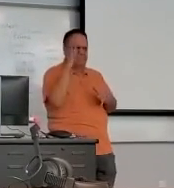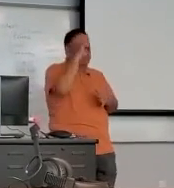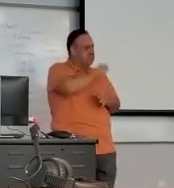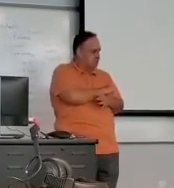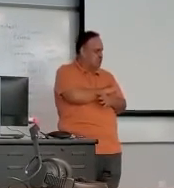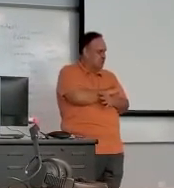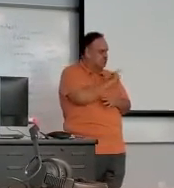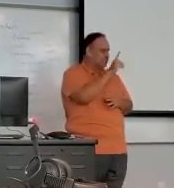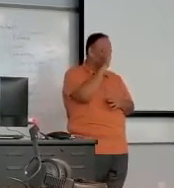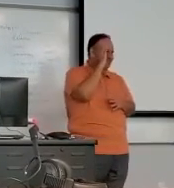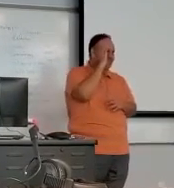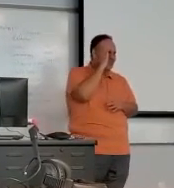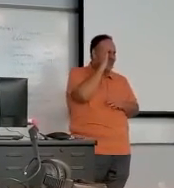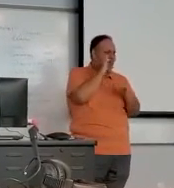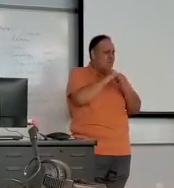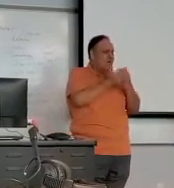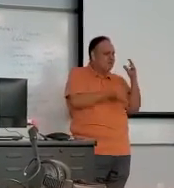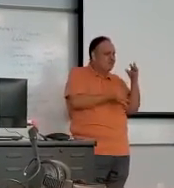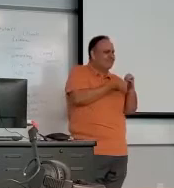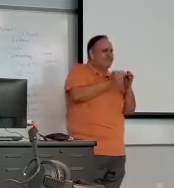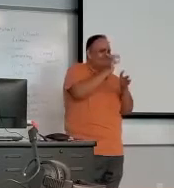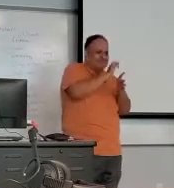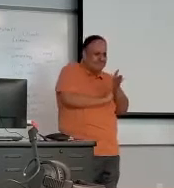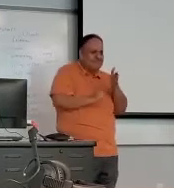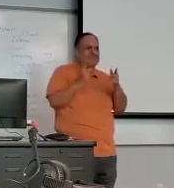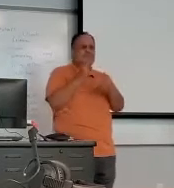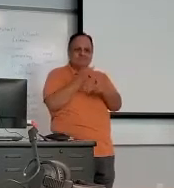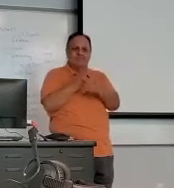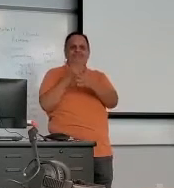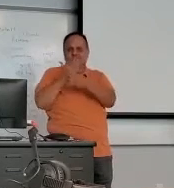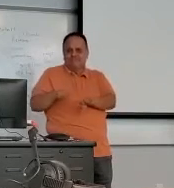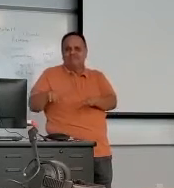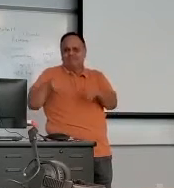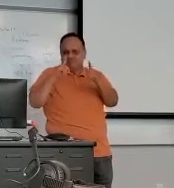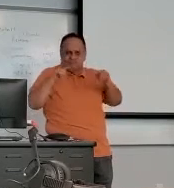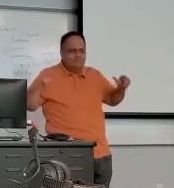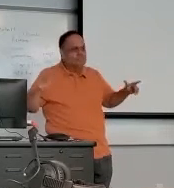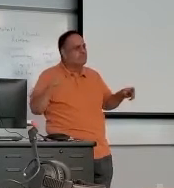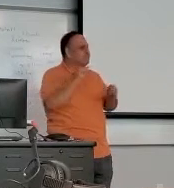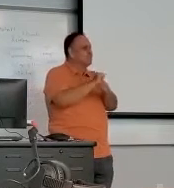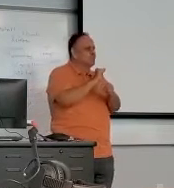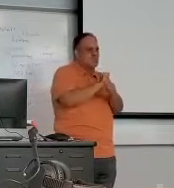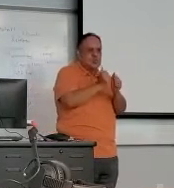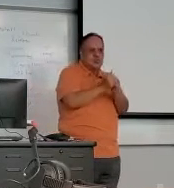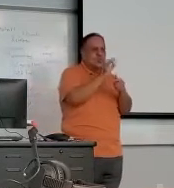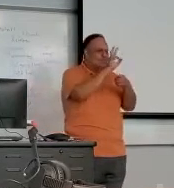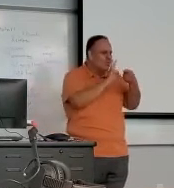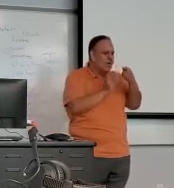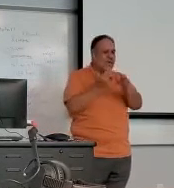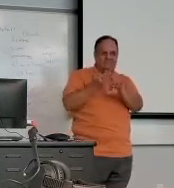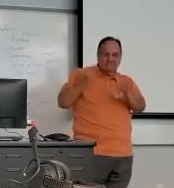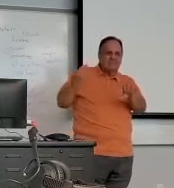to add, you know how to subtract, you know how to multiply and divide, you've worked with fractions in the past, we're going to review it in this